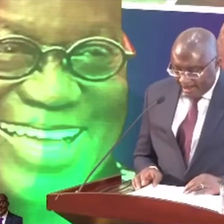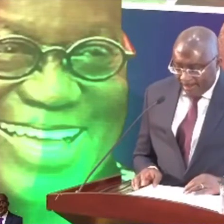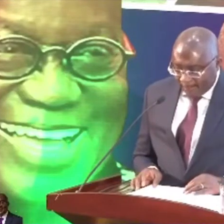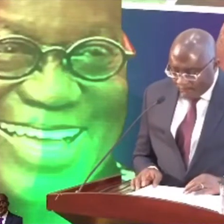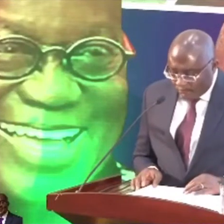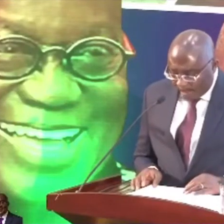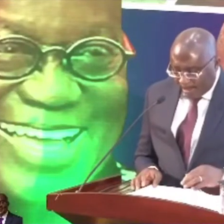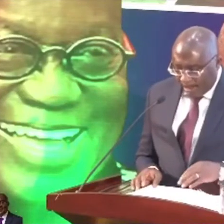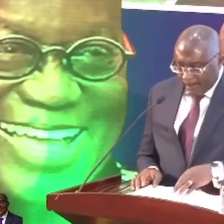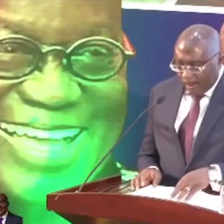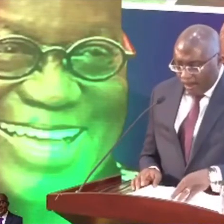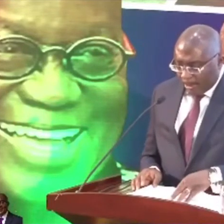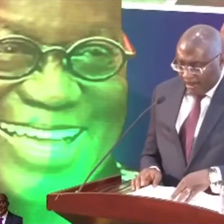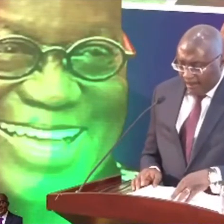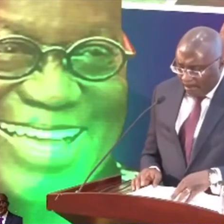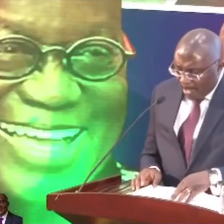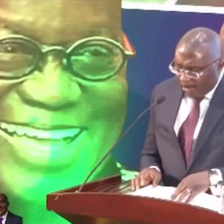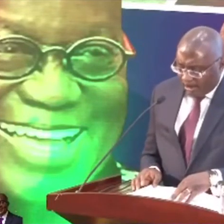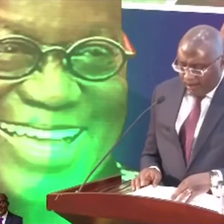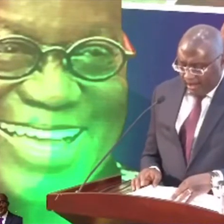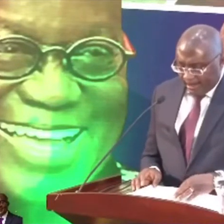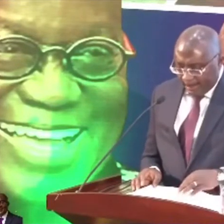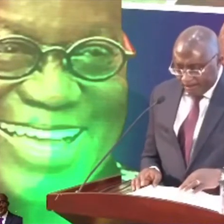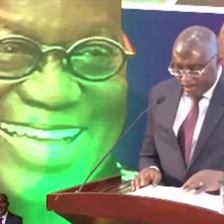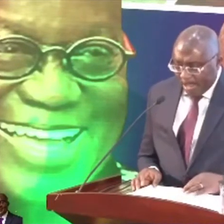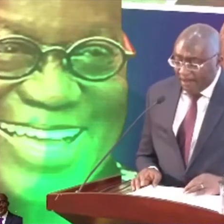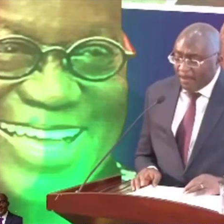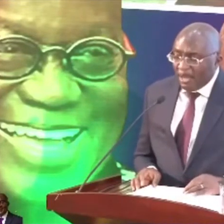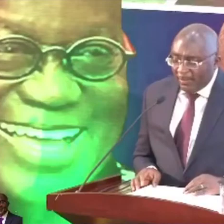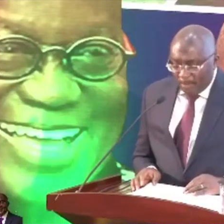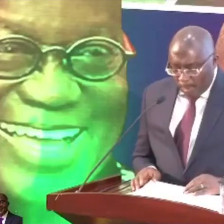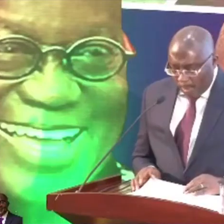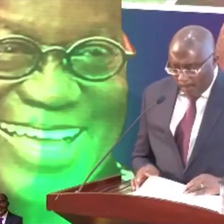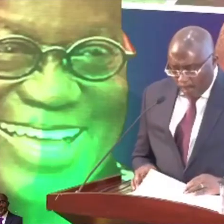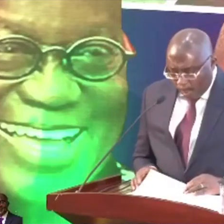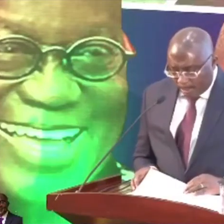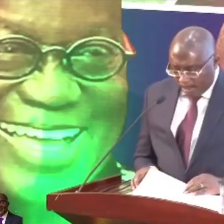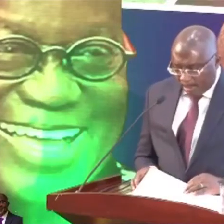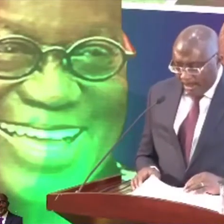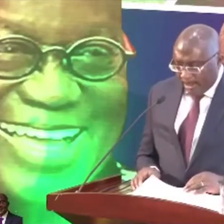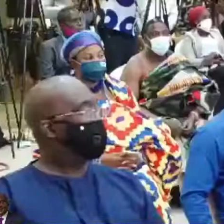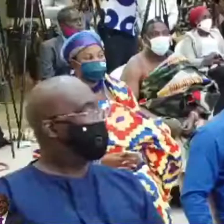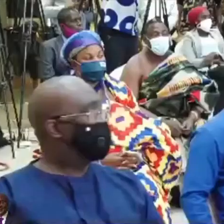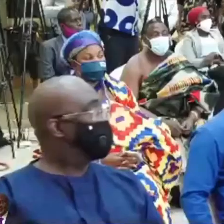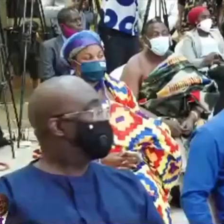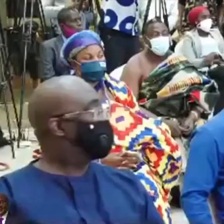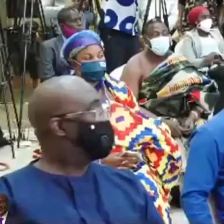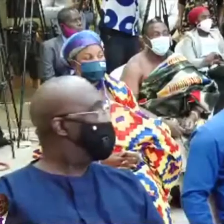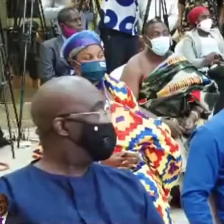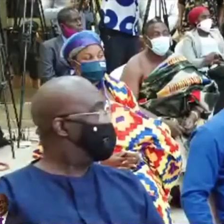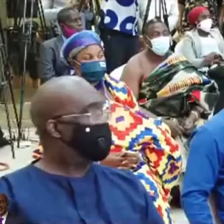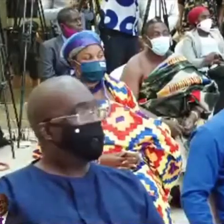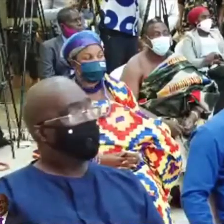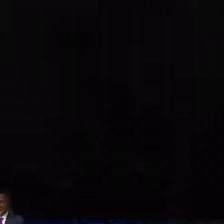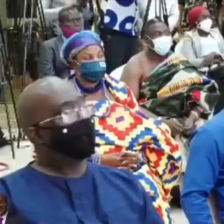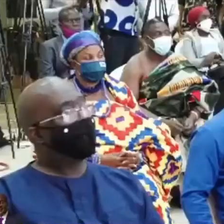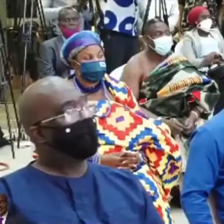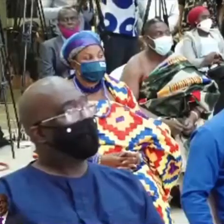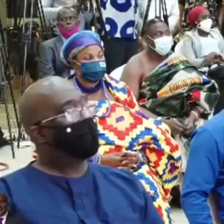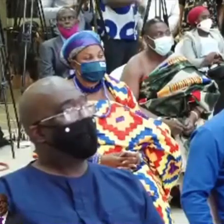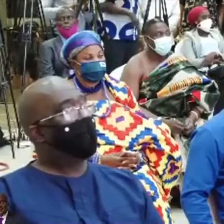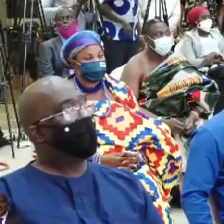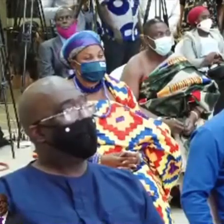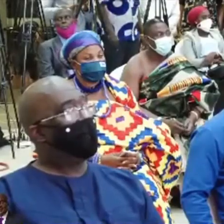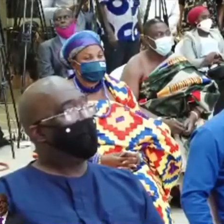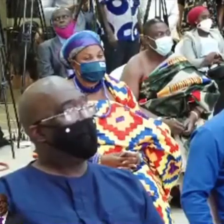digital infrastructure, which in many respects may be even more important than the physical infrastructure that we